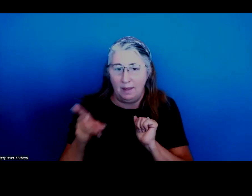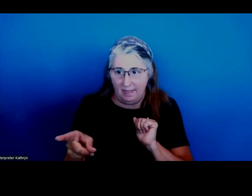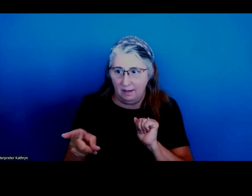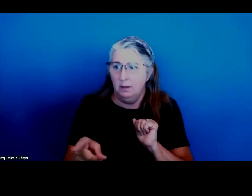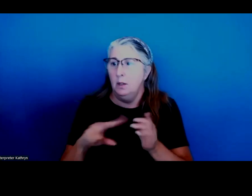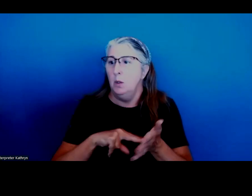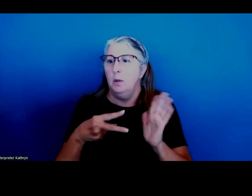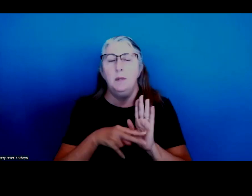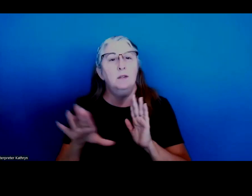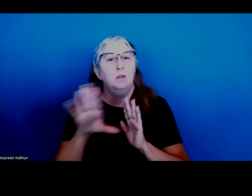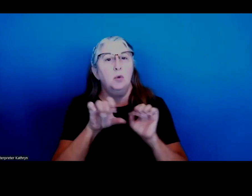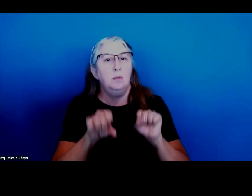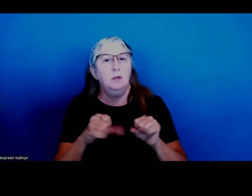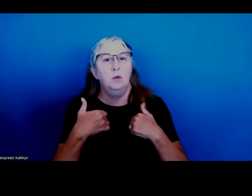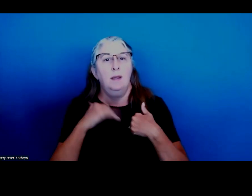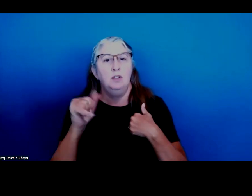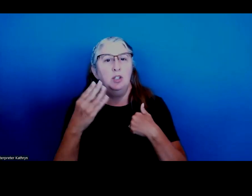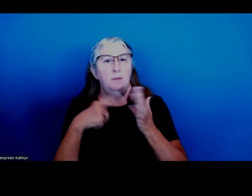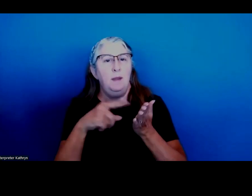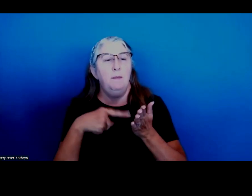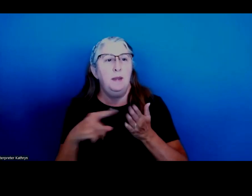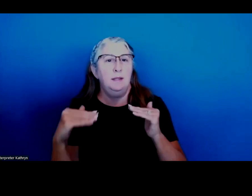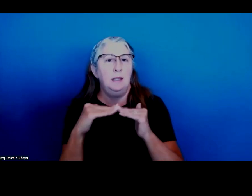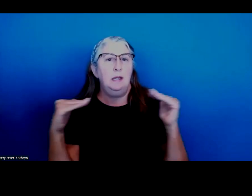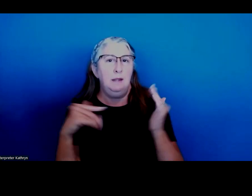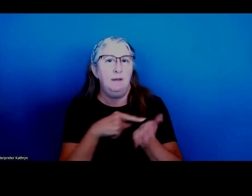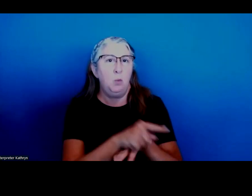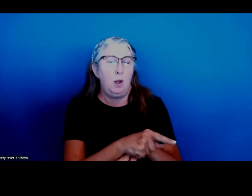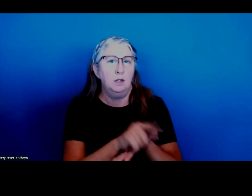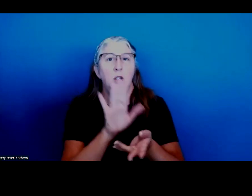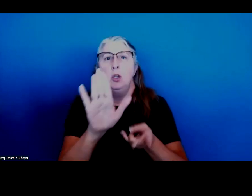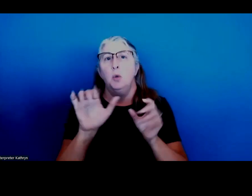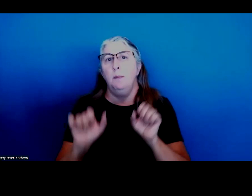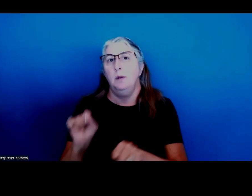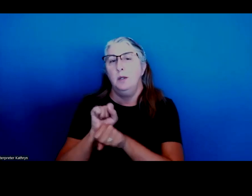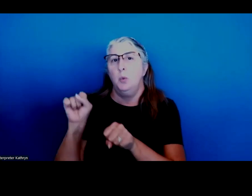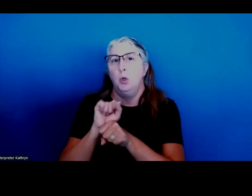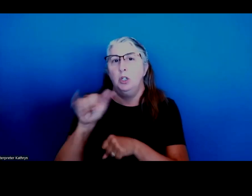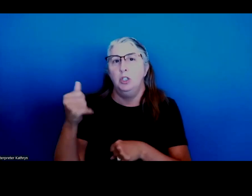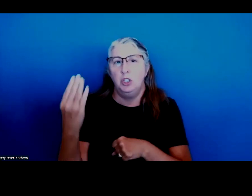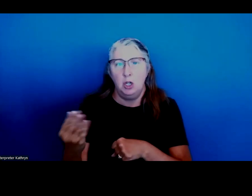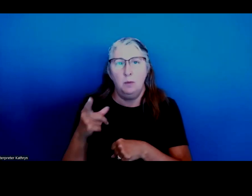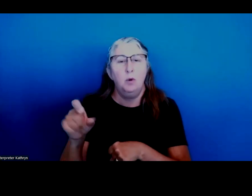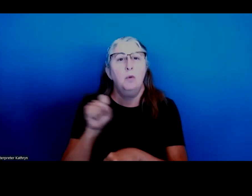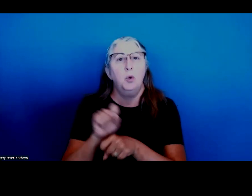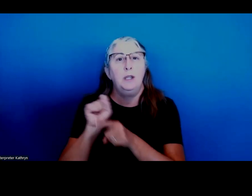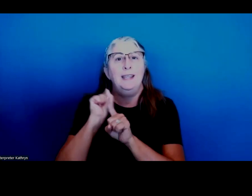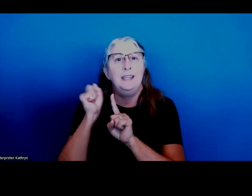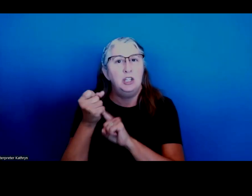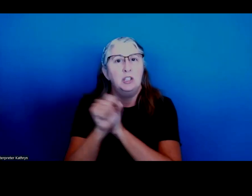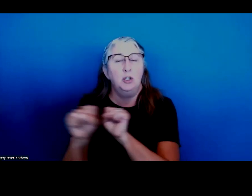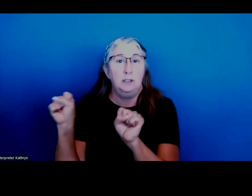your ability to have a job that pays a living wage, your ability to work a job where the working conditions are